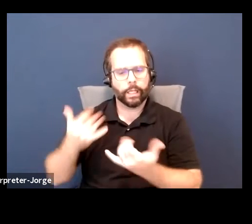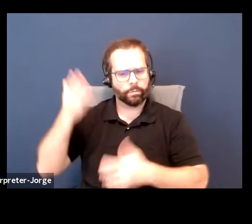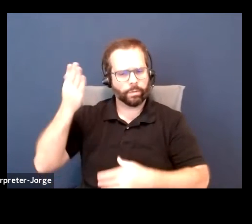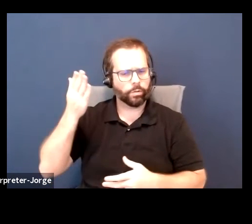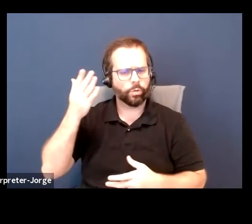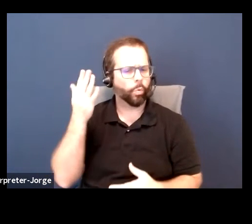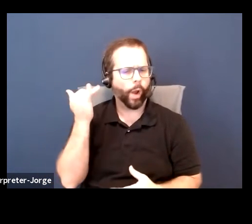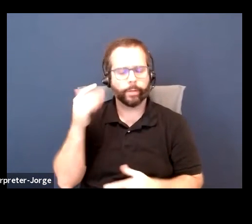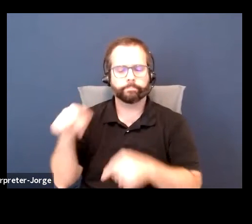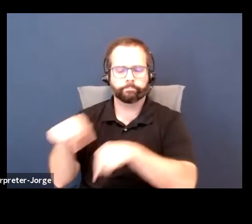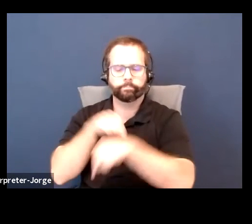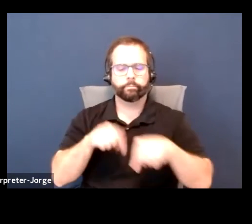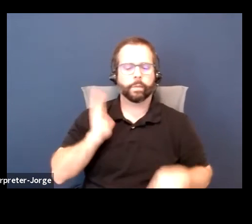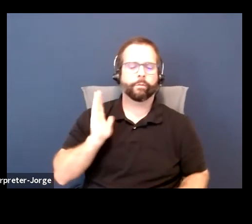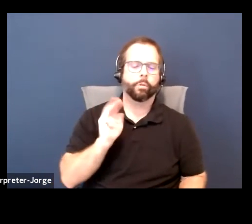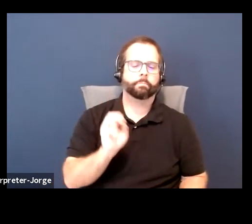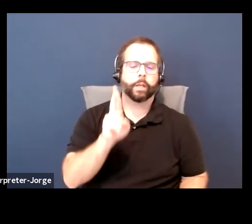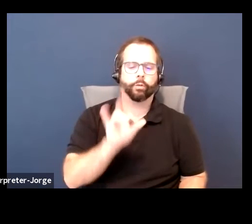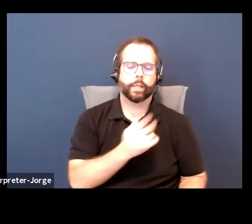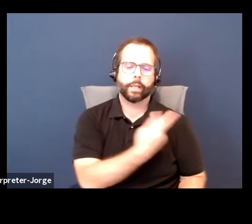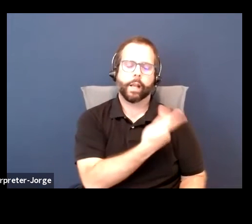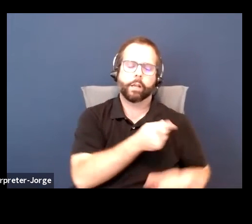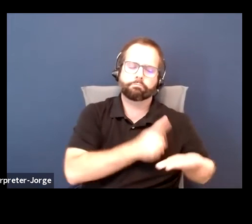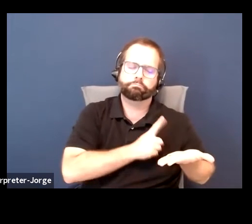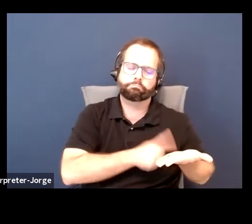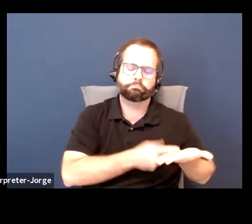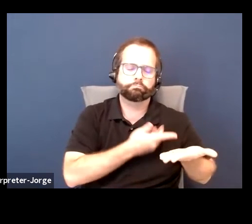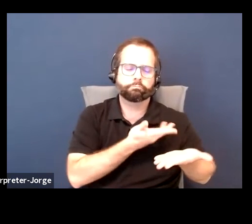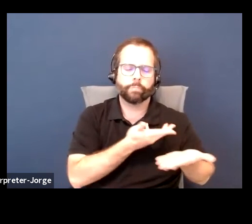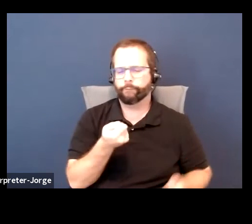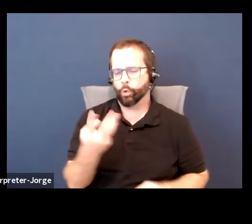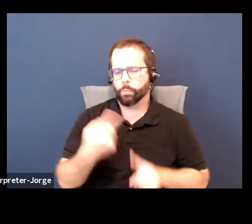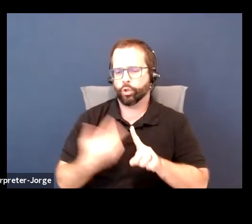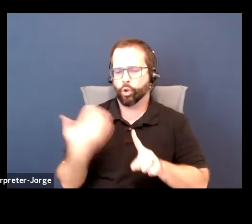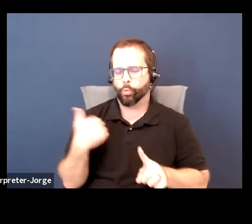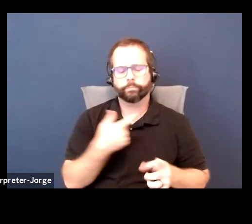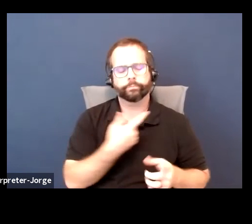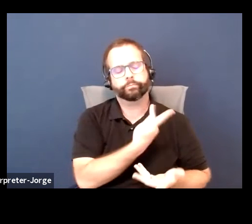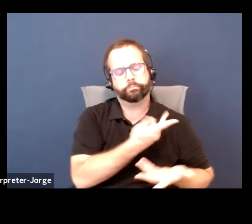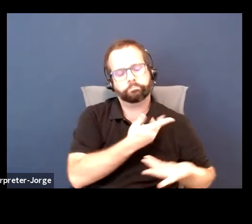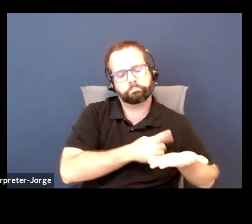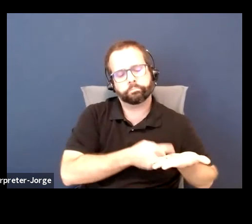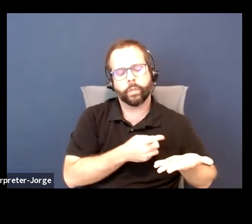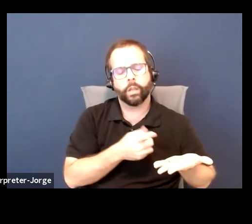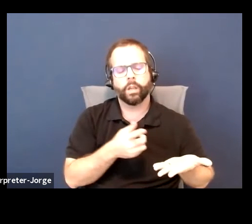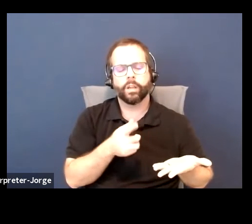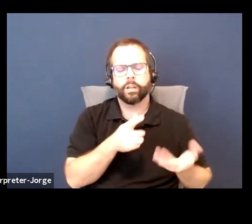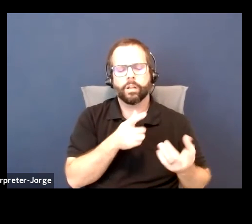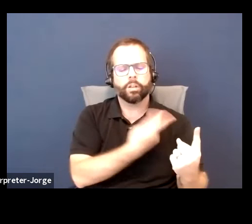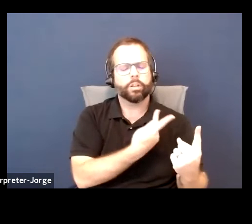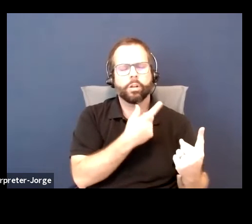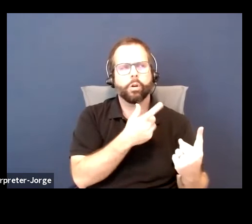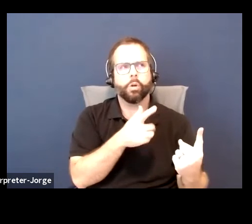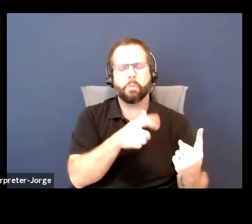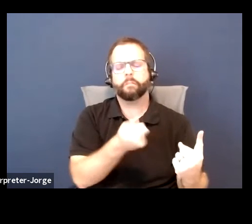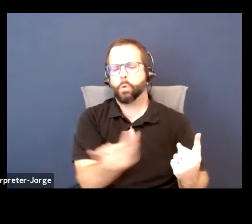had several months ago with a few other people around Medicaid